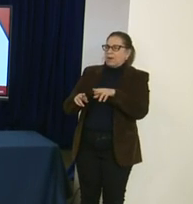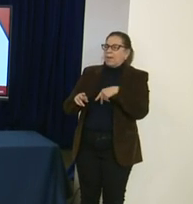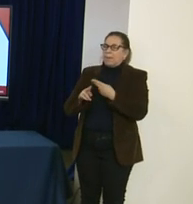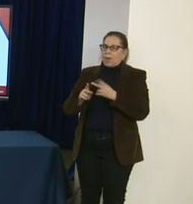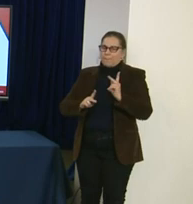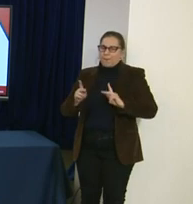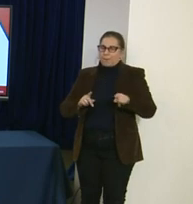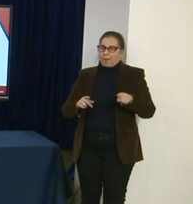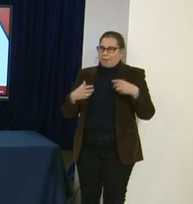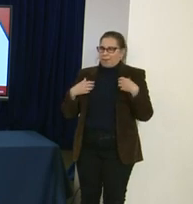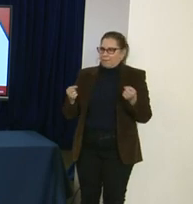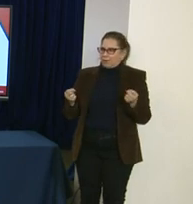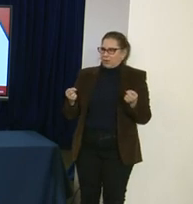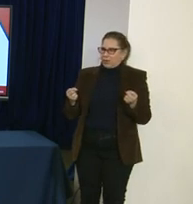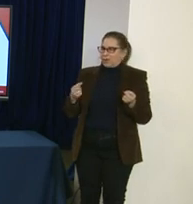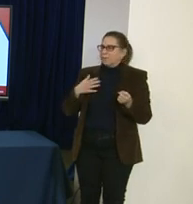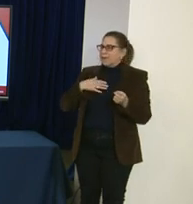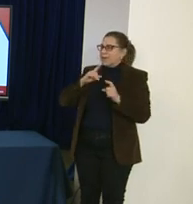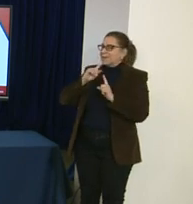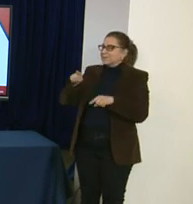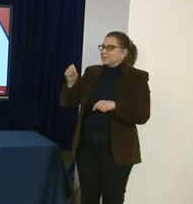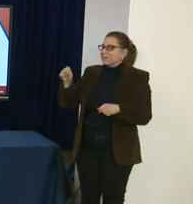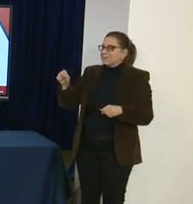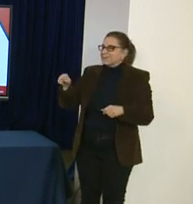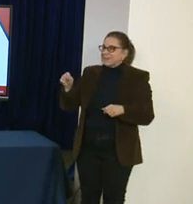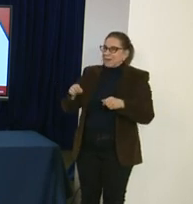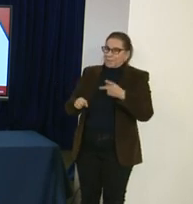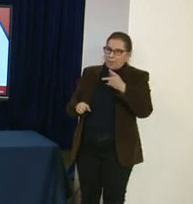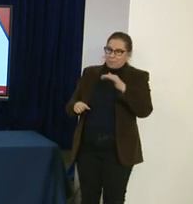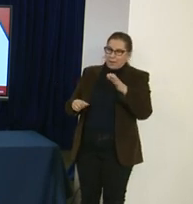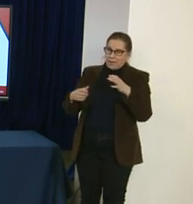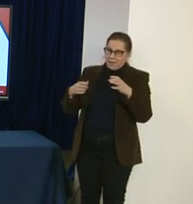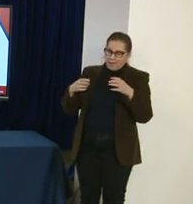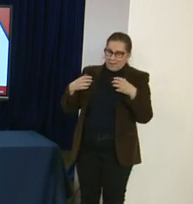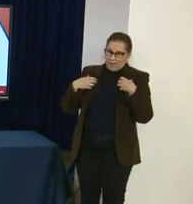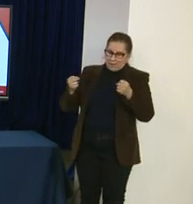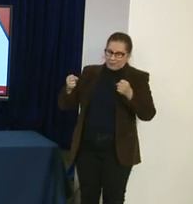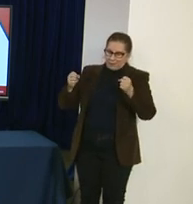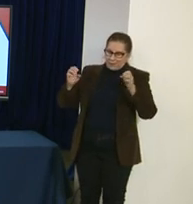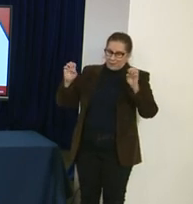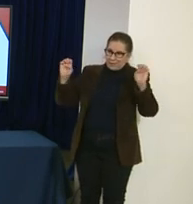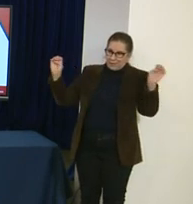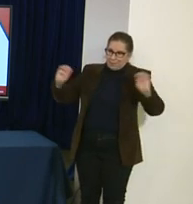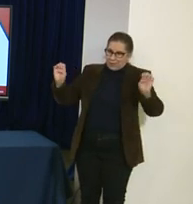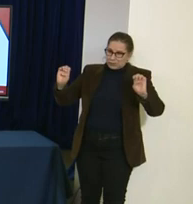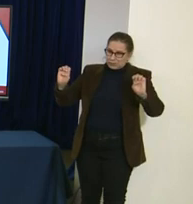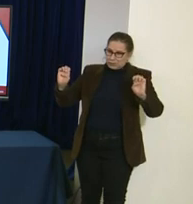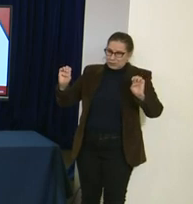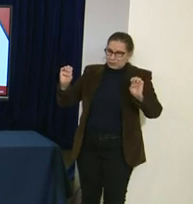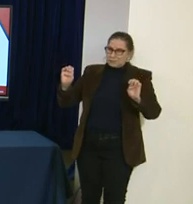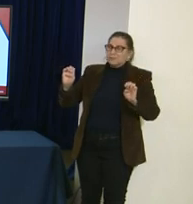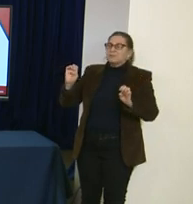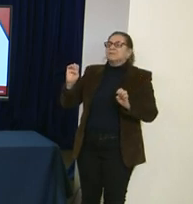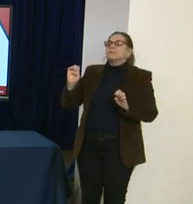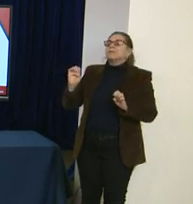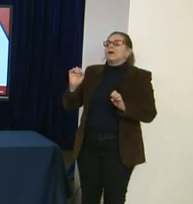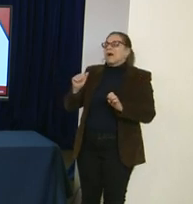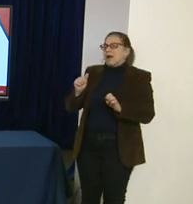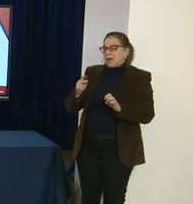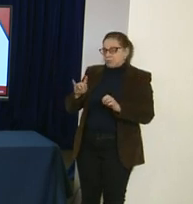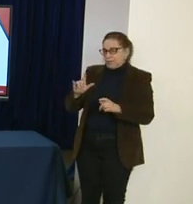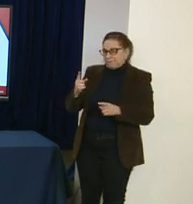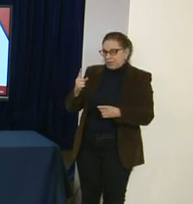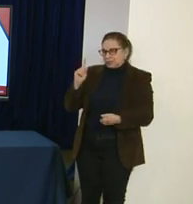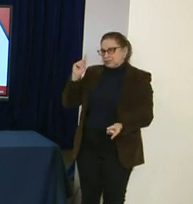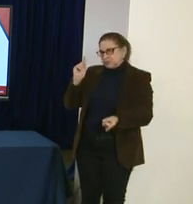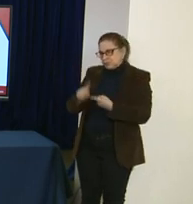public health emergency goes beyond April 1st. It actually goes to April the 24th. We could extend that if